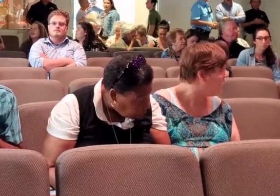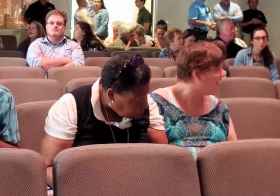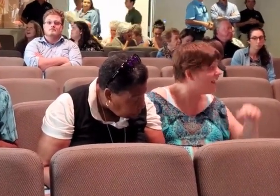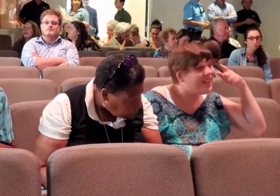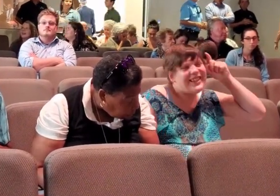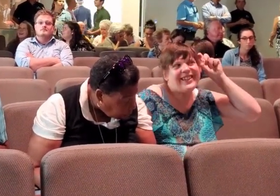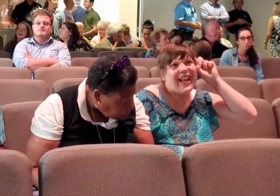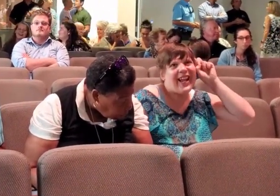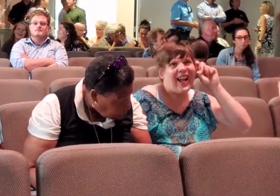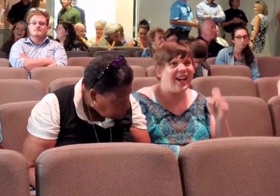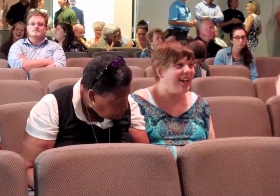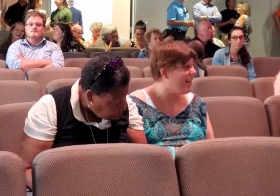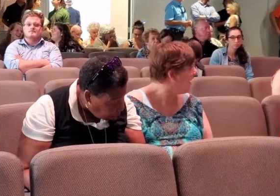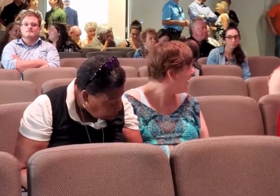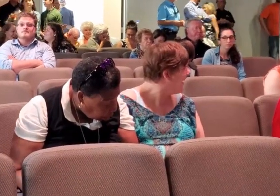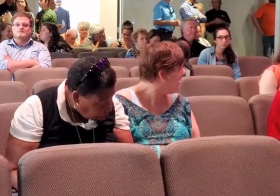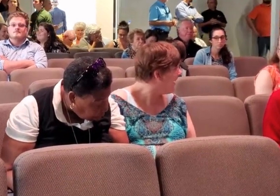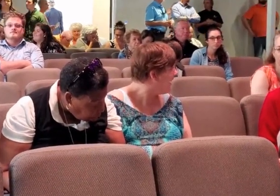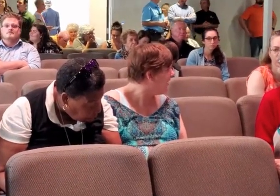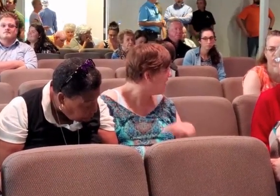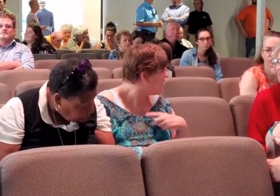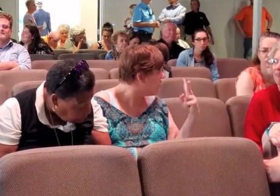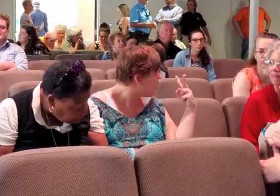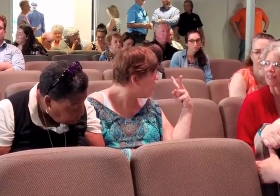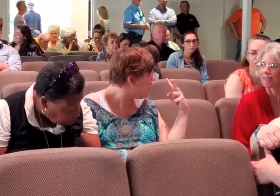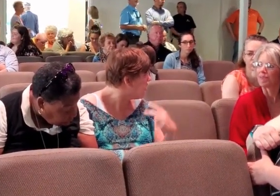our trust is in you.